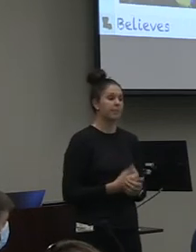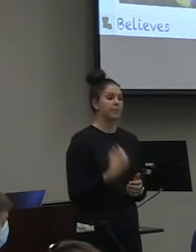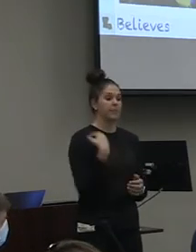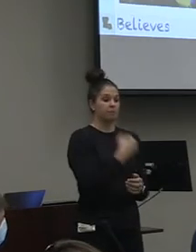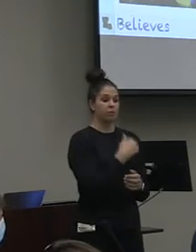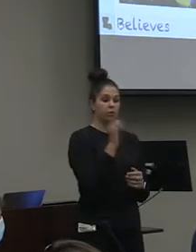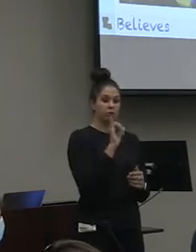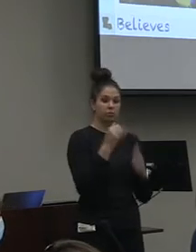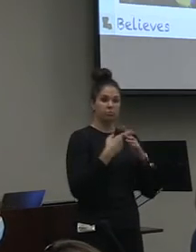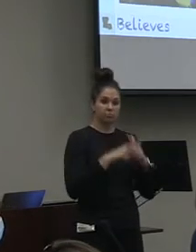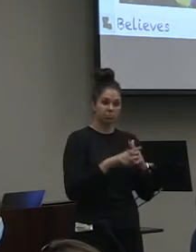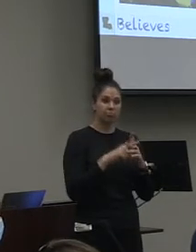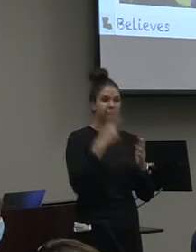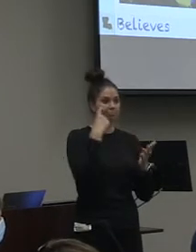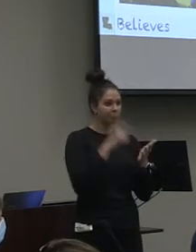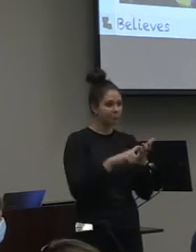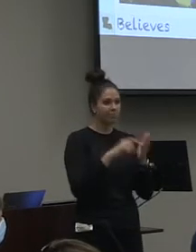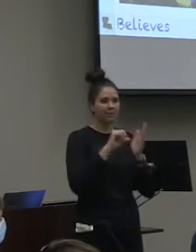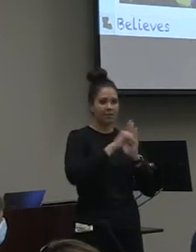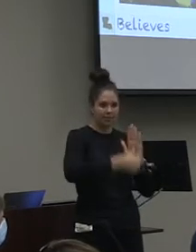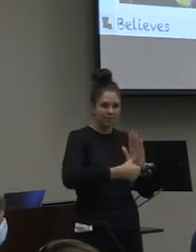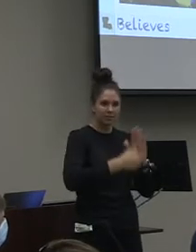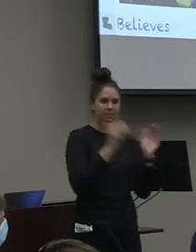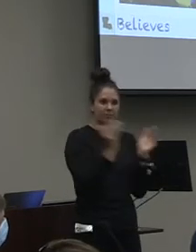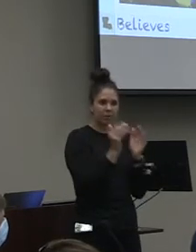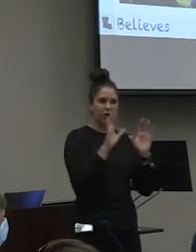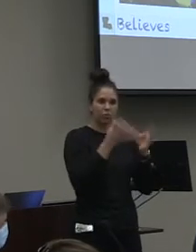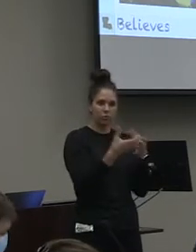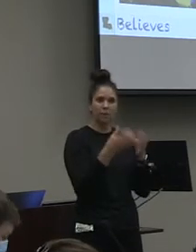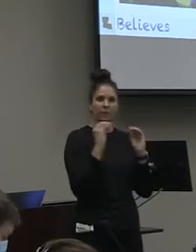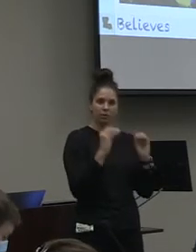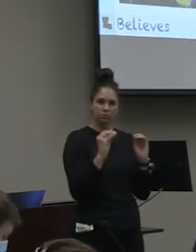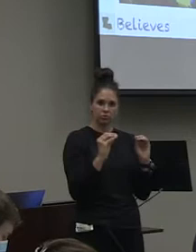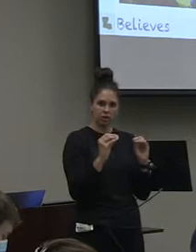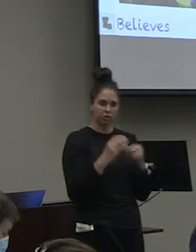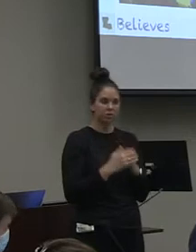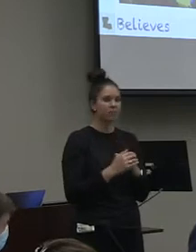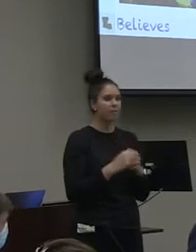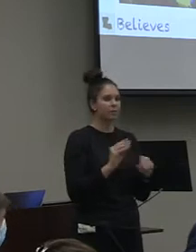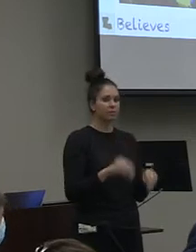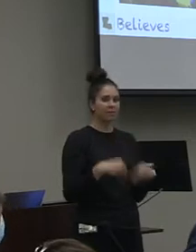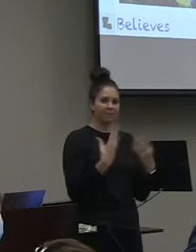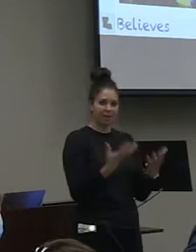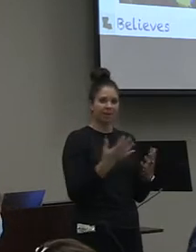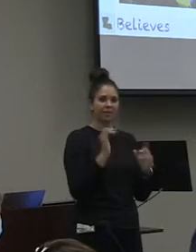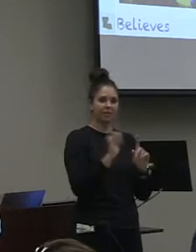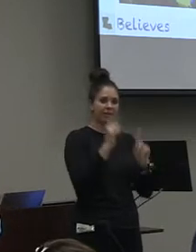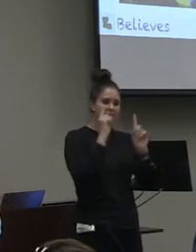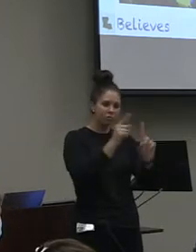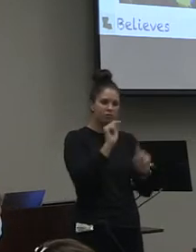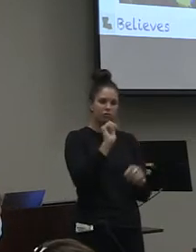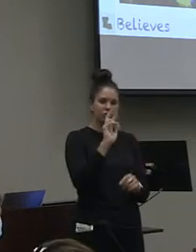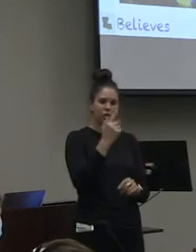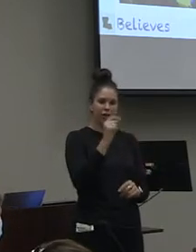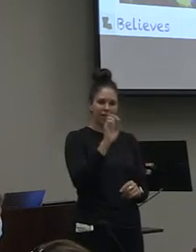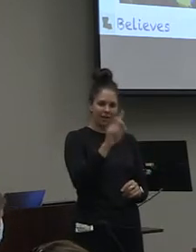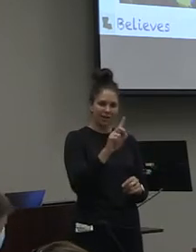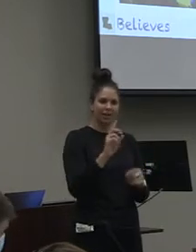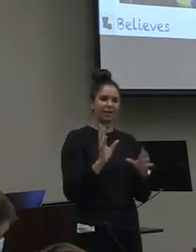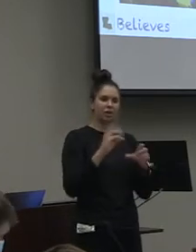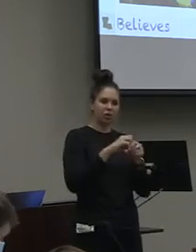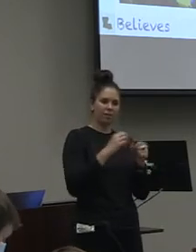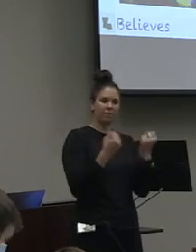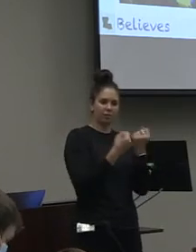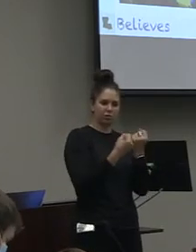We also began to see, again, the emphasis on small group instruction and providing that targeted intervention and